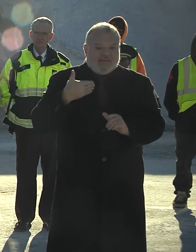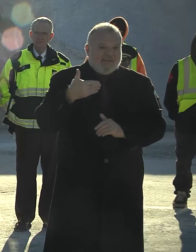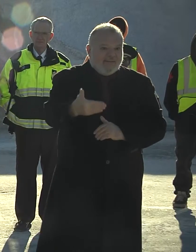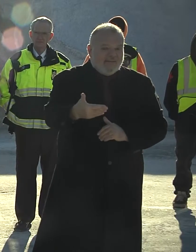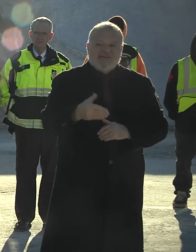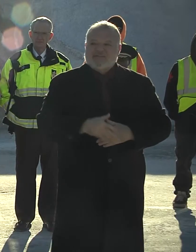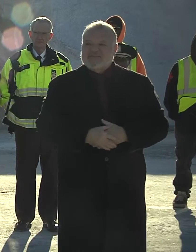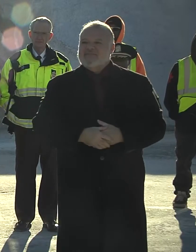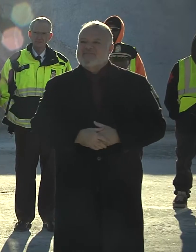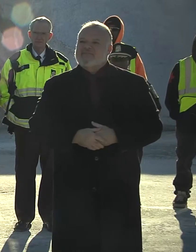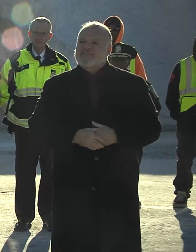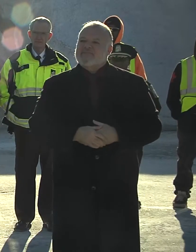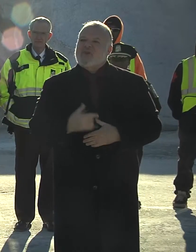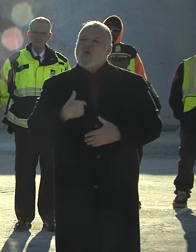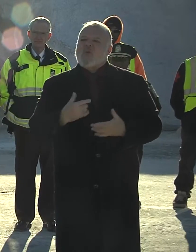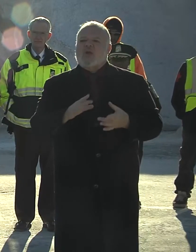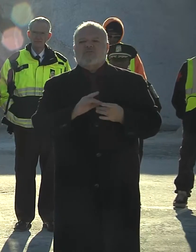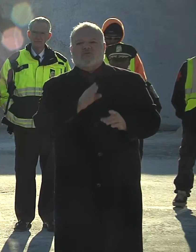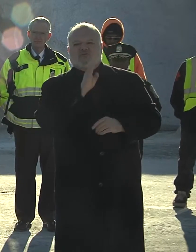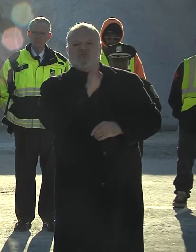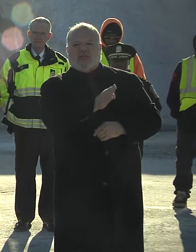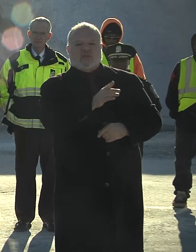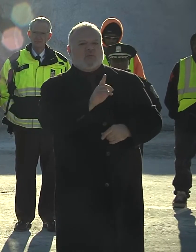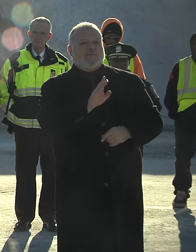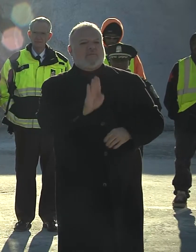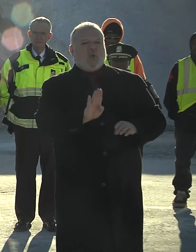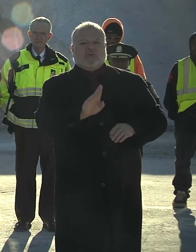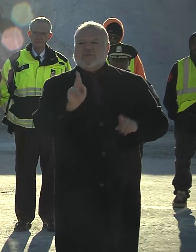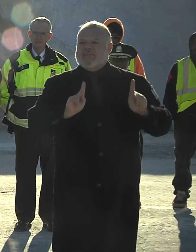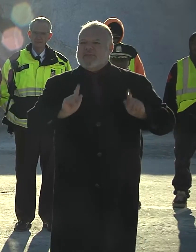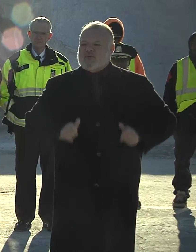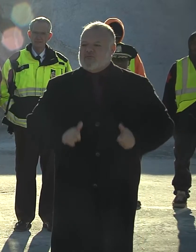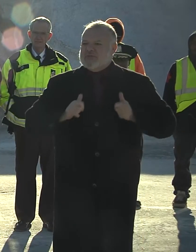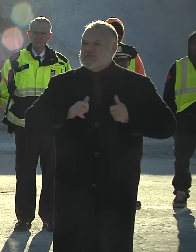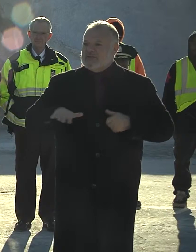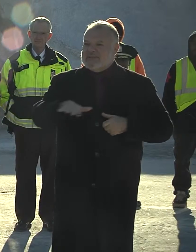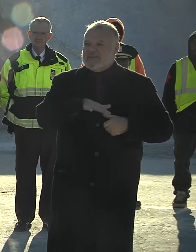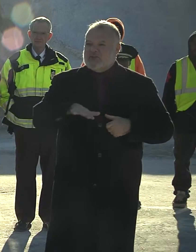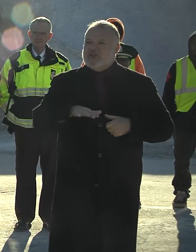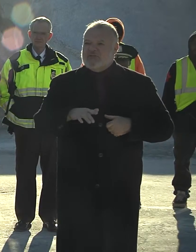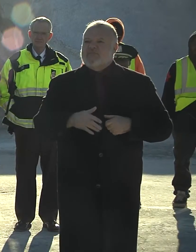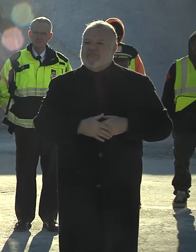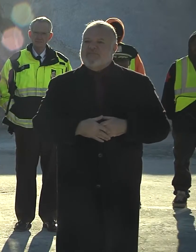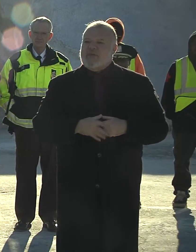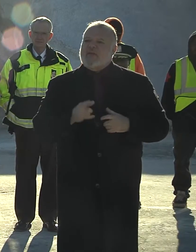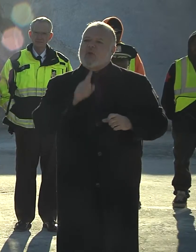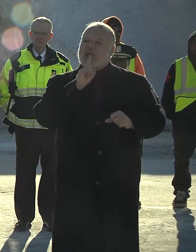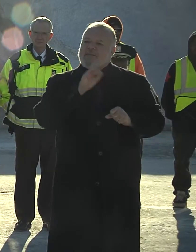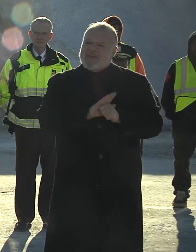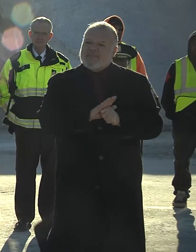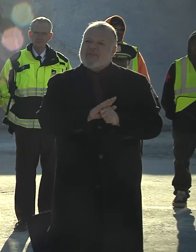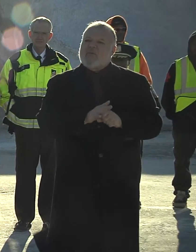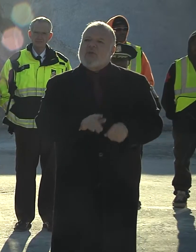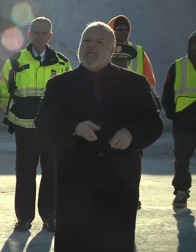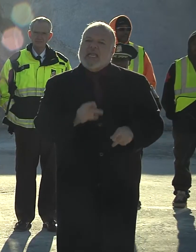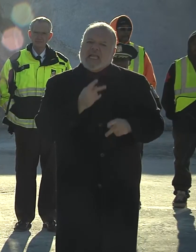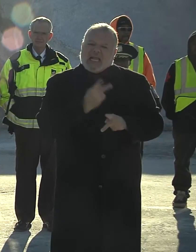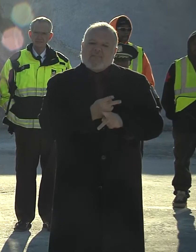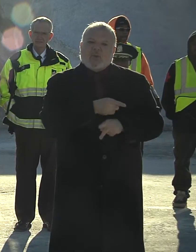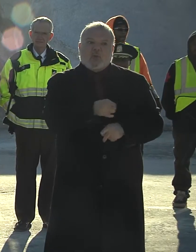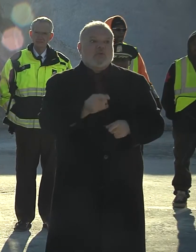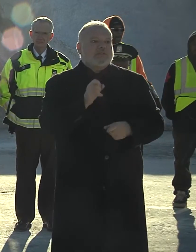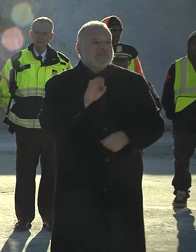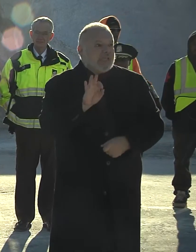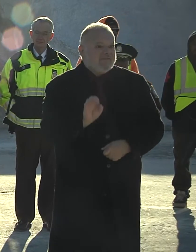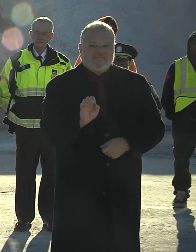residents to prepare and provide clarity and guidance on how the city is committed to keeping you safe and connecting you with necessary resources and